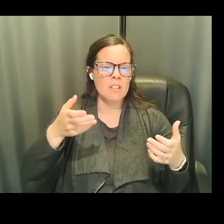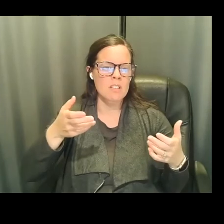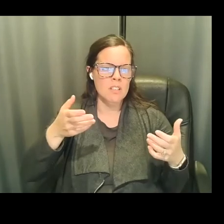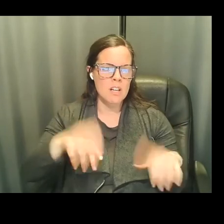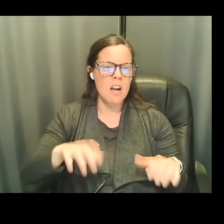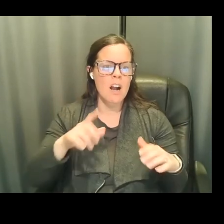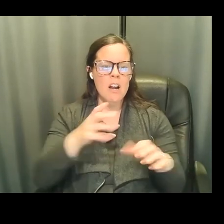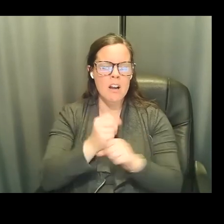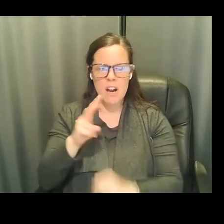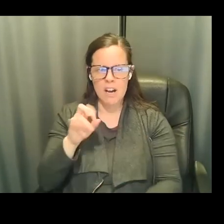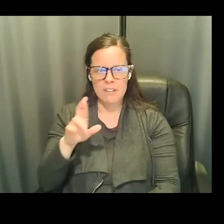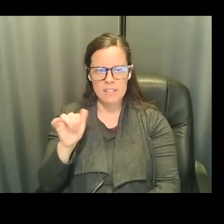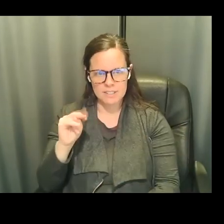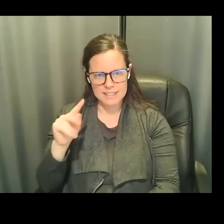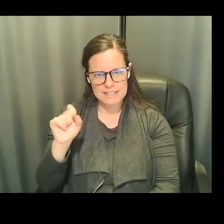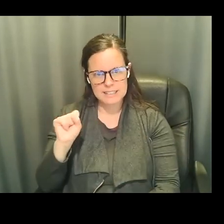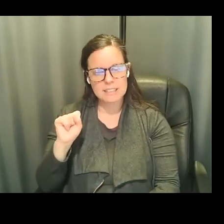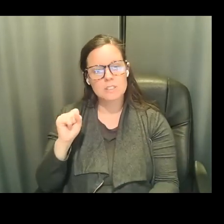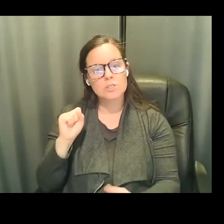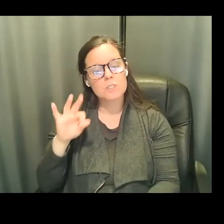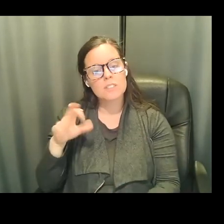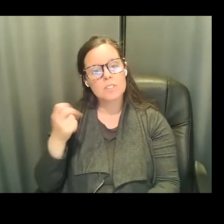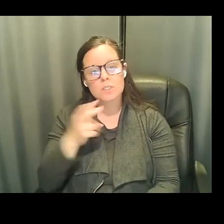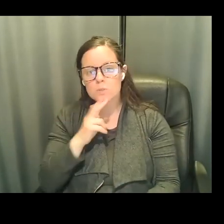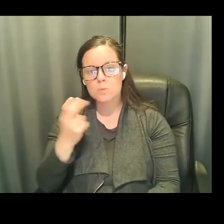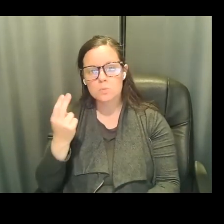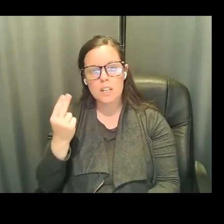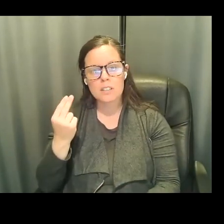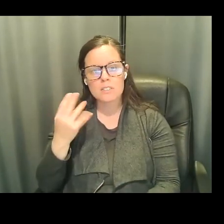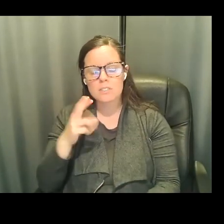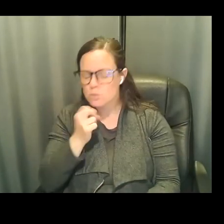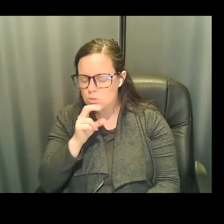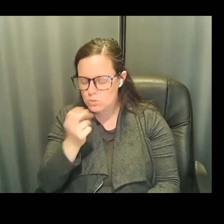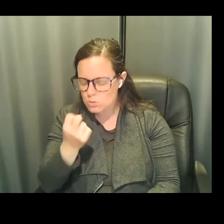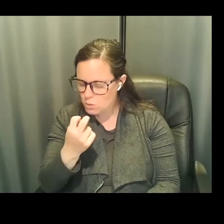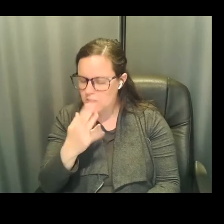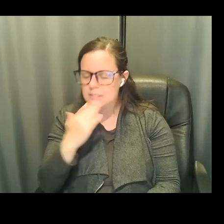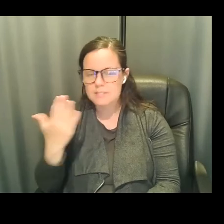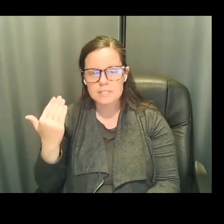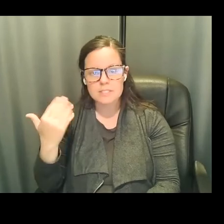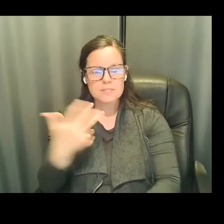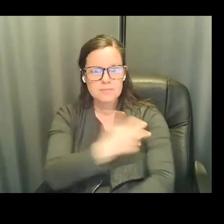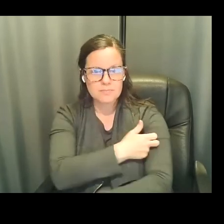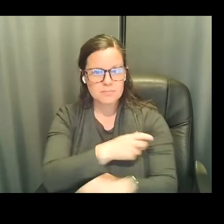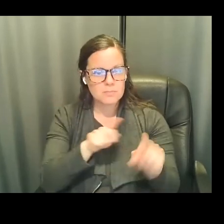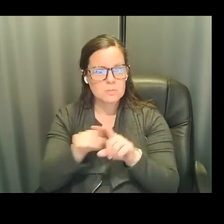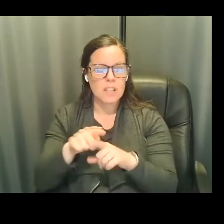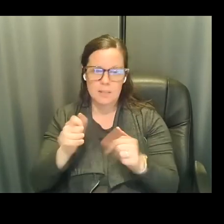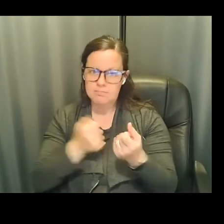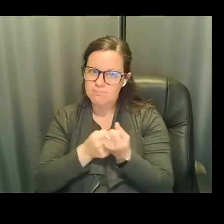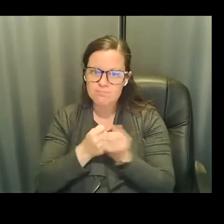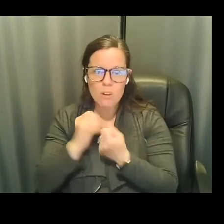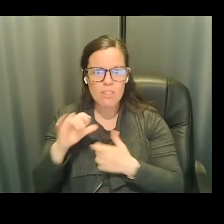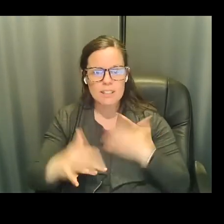variants. So if you can get the 12 to 15-year-olds vaccinated as well, I'm all for it. It's exciting to hear that. It's